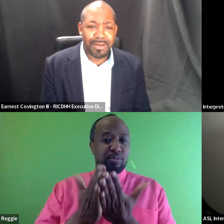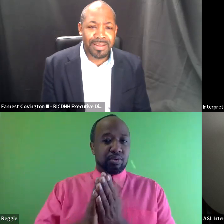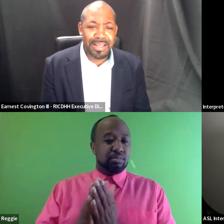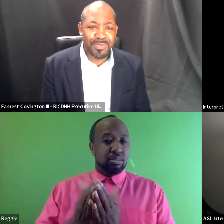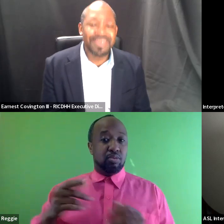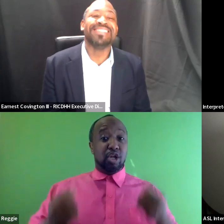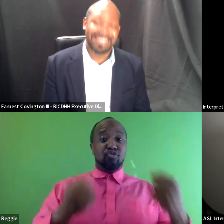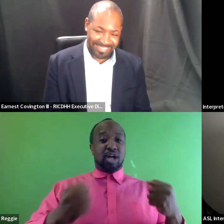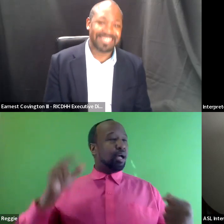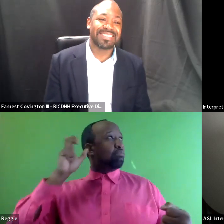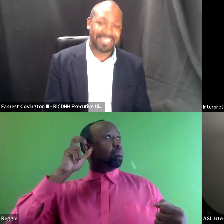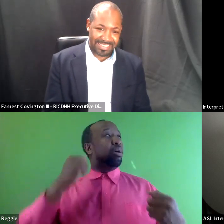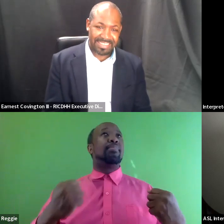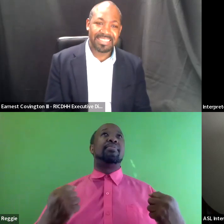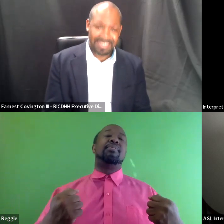You know,